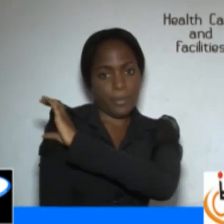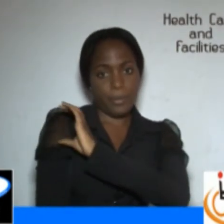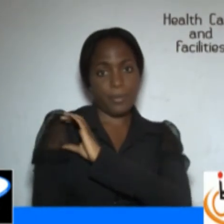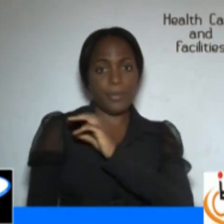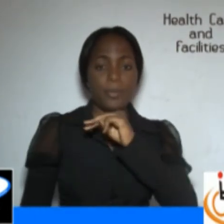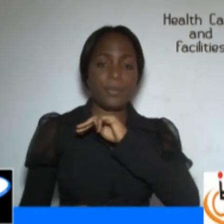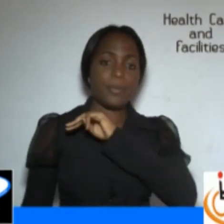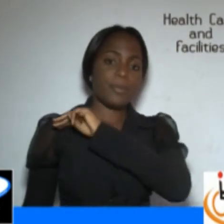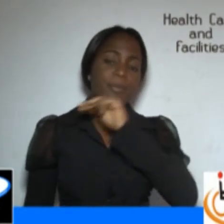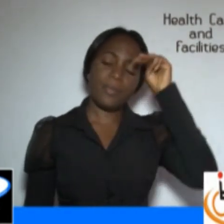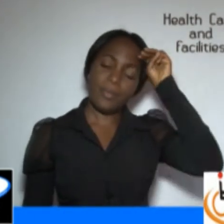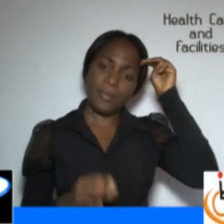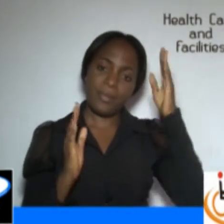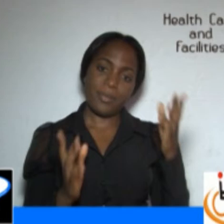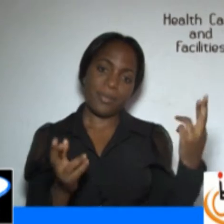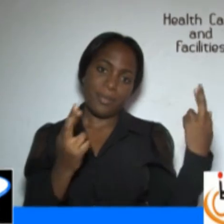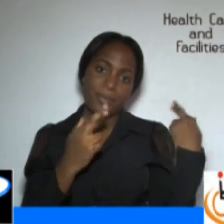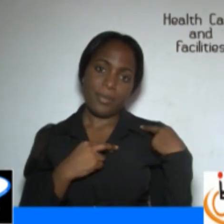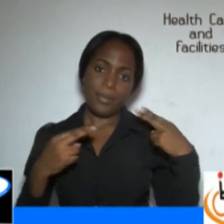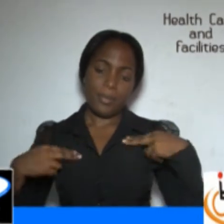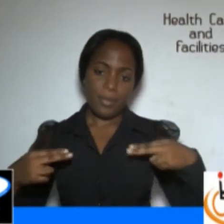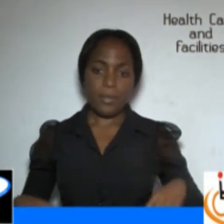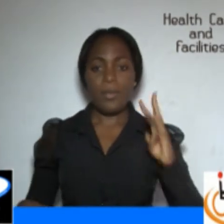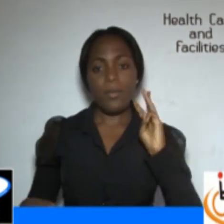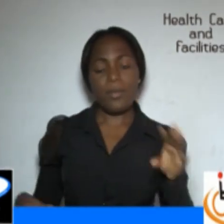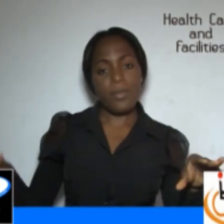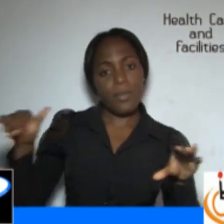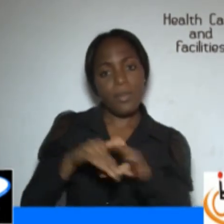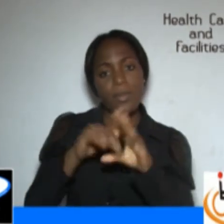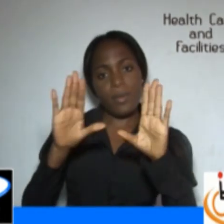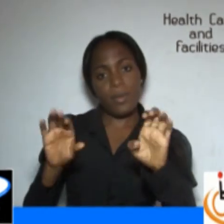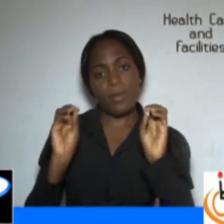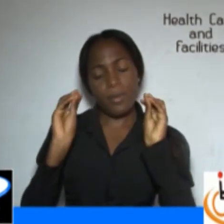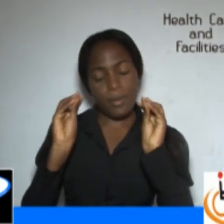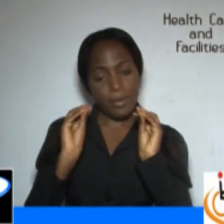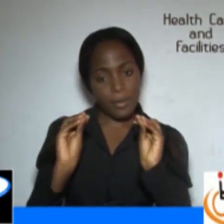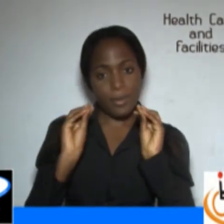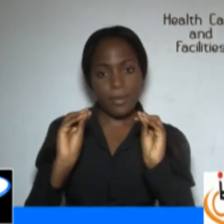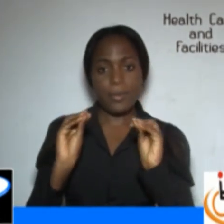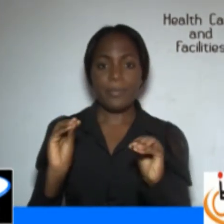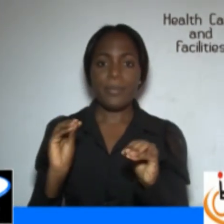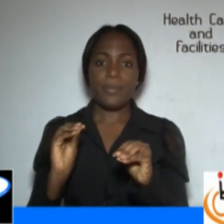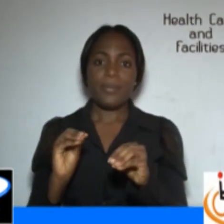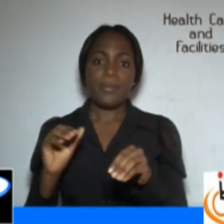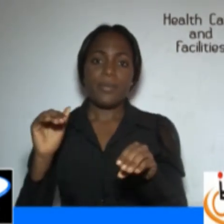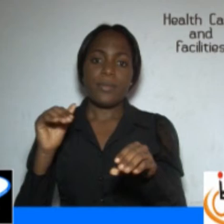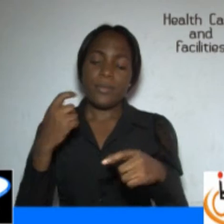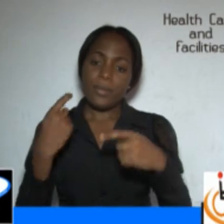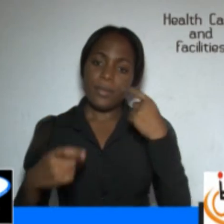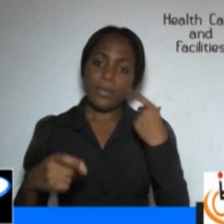shall include education on disability and disability issues in healthcare programs. The ministry responsible for